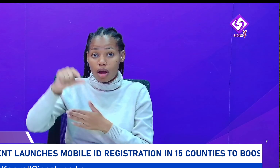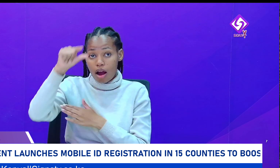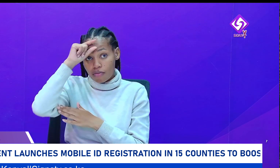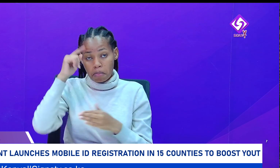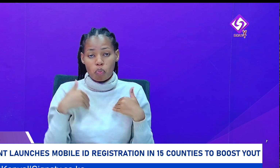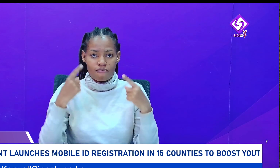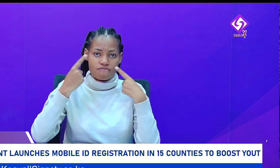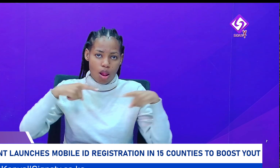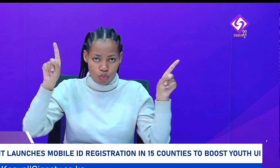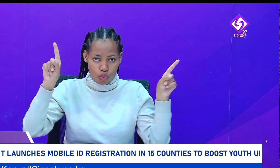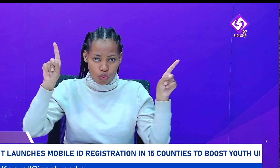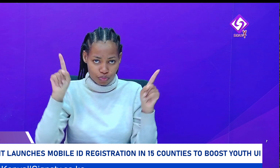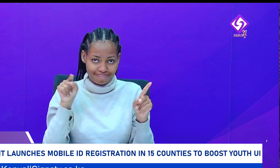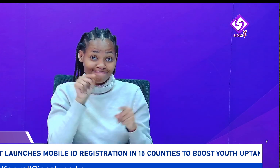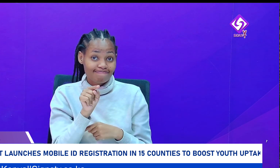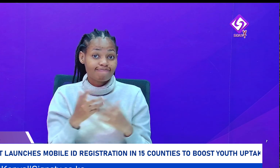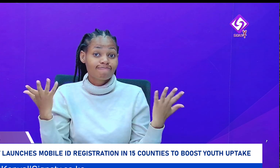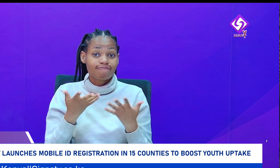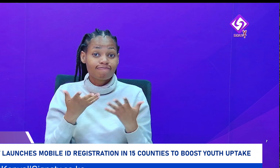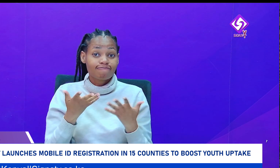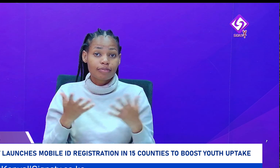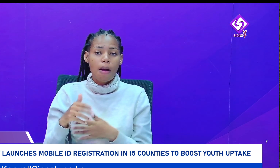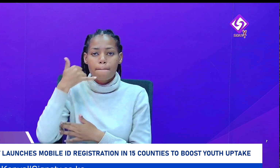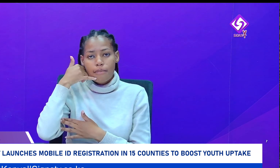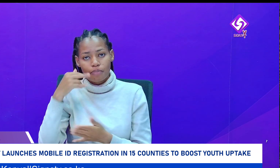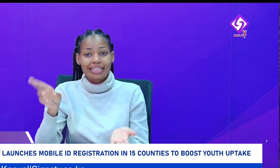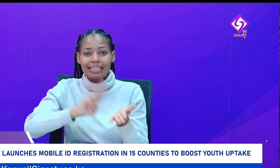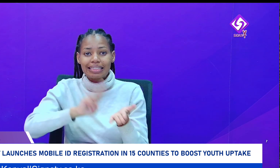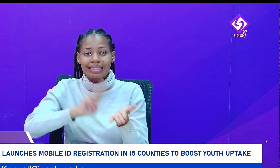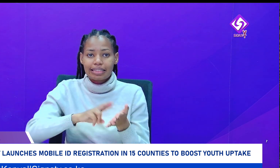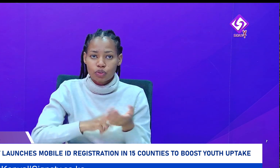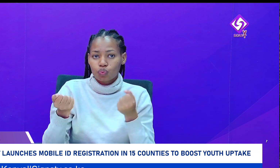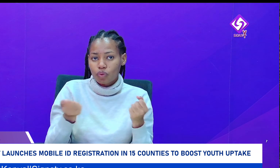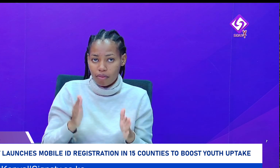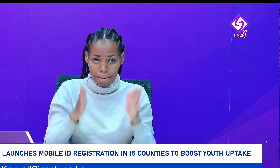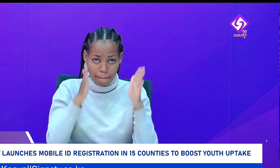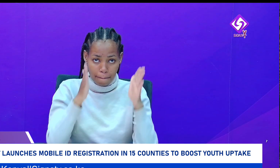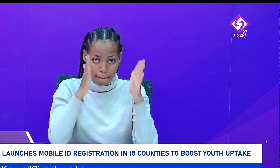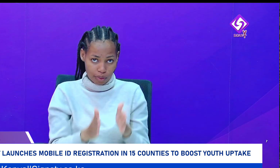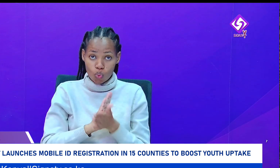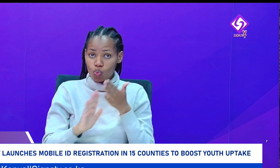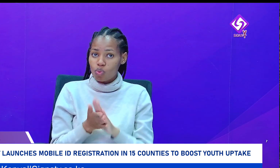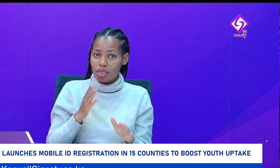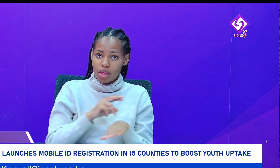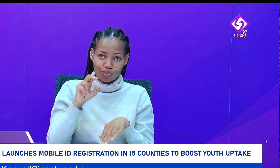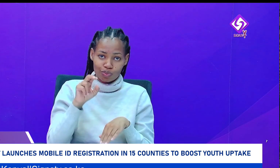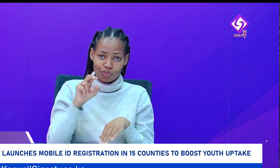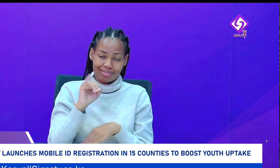the commencement of a mobile registration drive for persons without national identification cards in